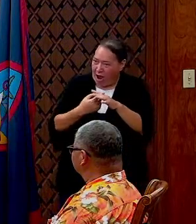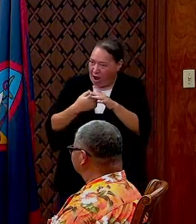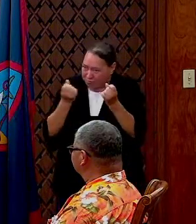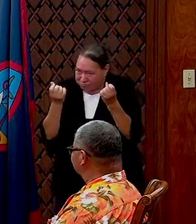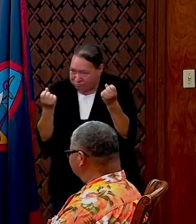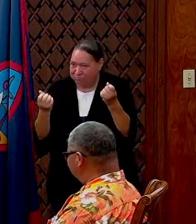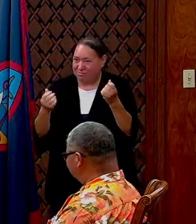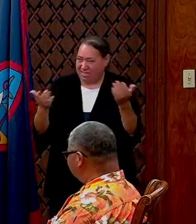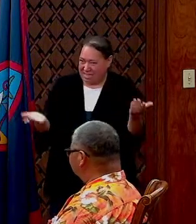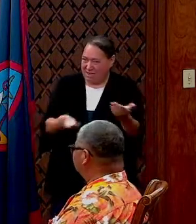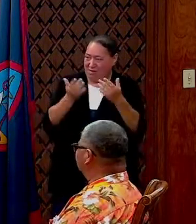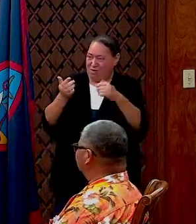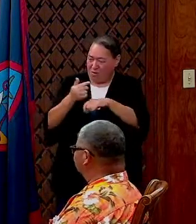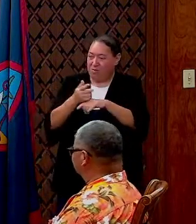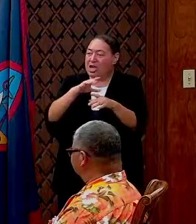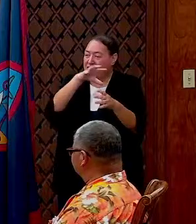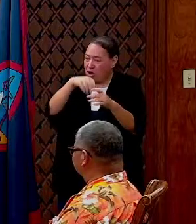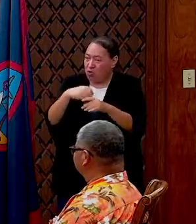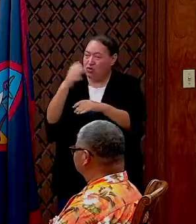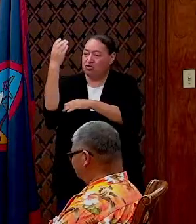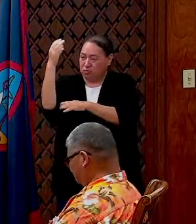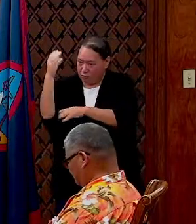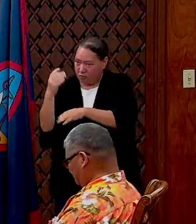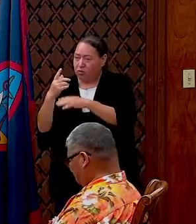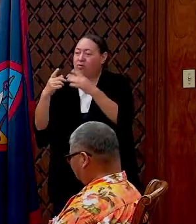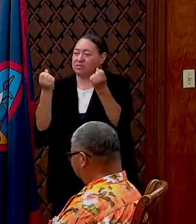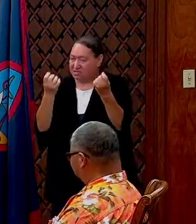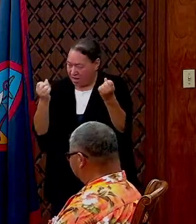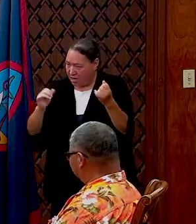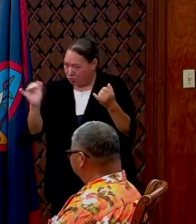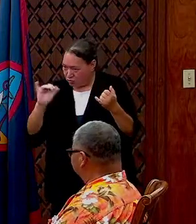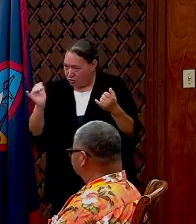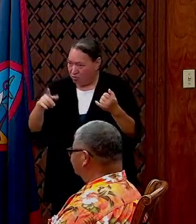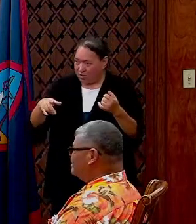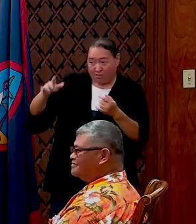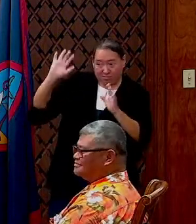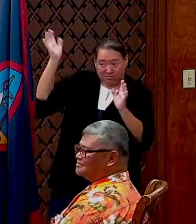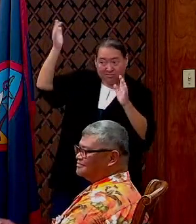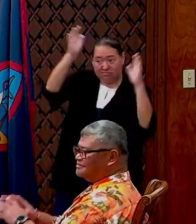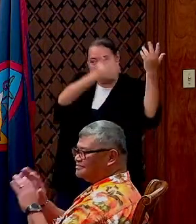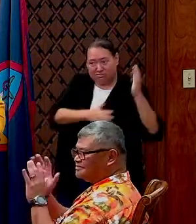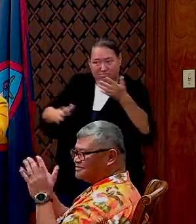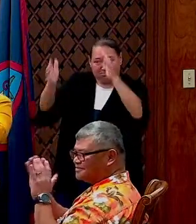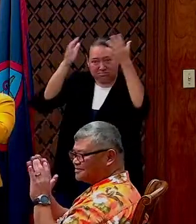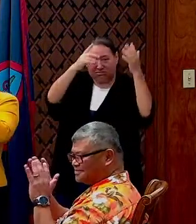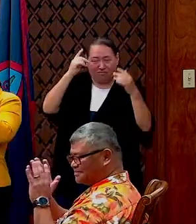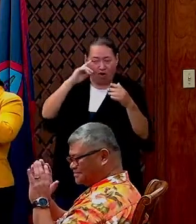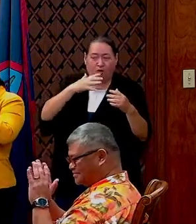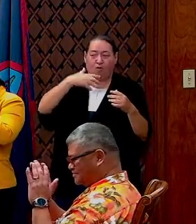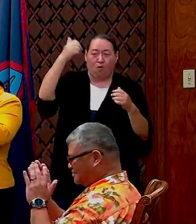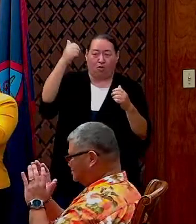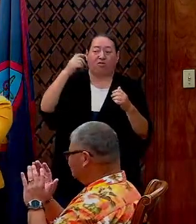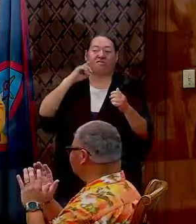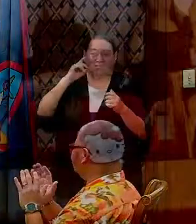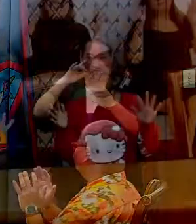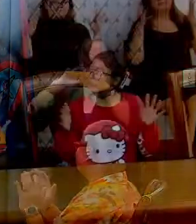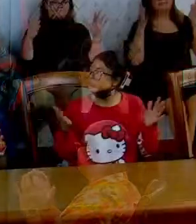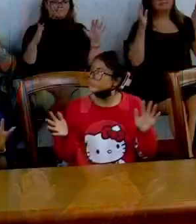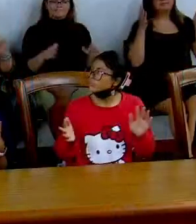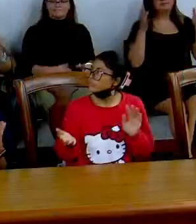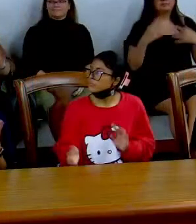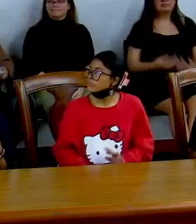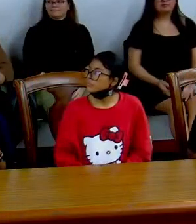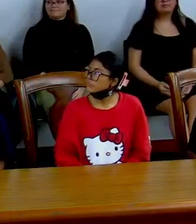on Guam, to include Chamorro Sign Language as well. Can you just give them a round of applause? They are workers out